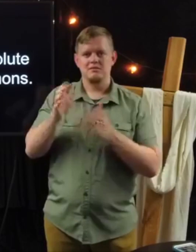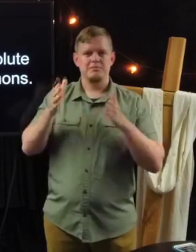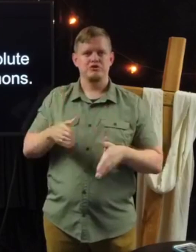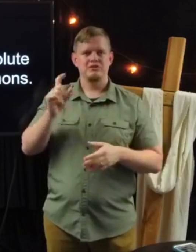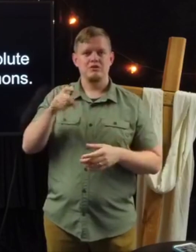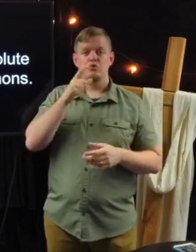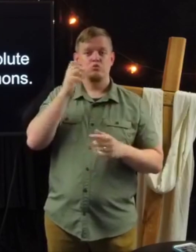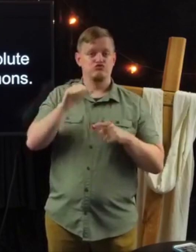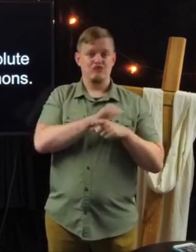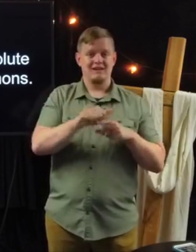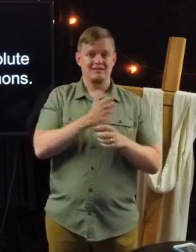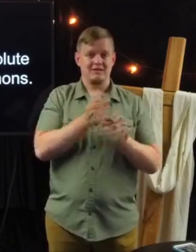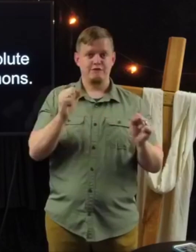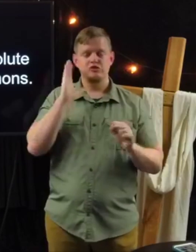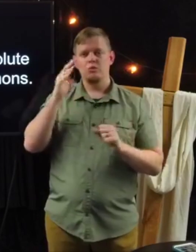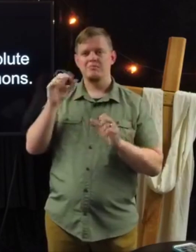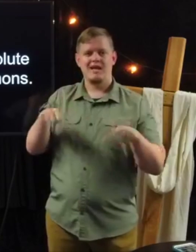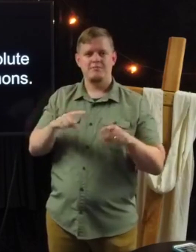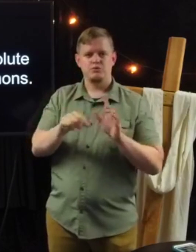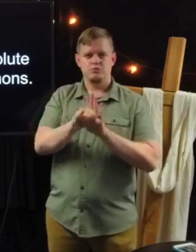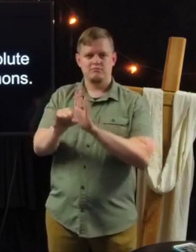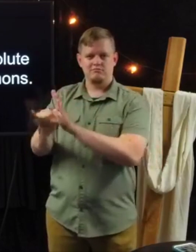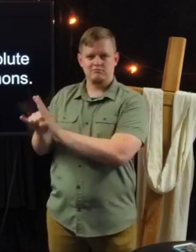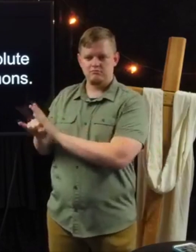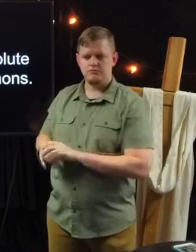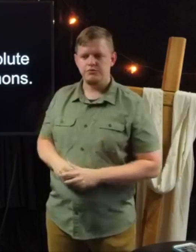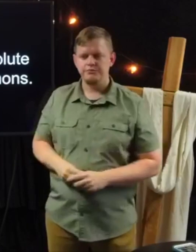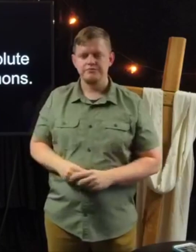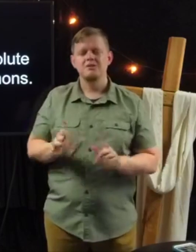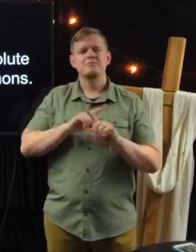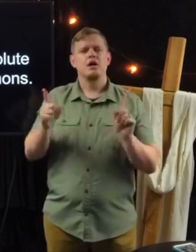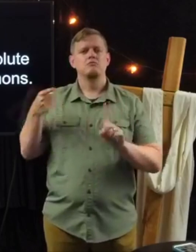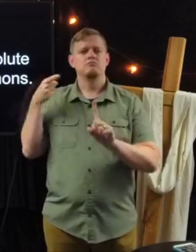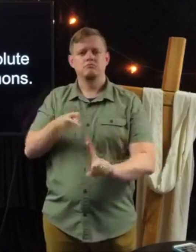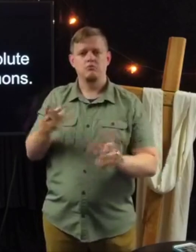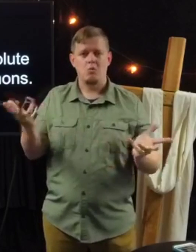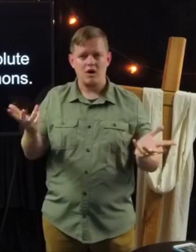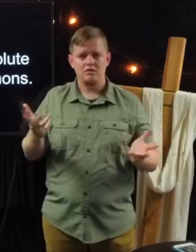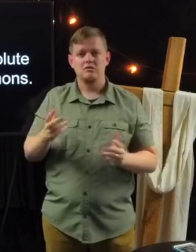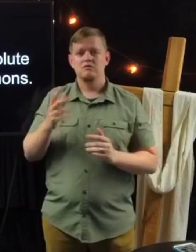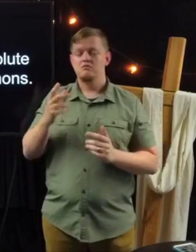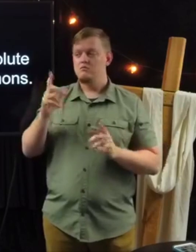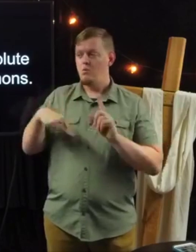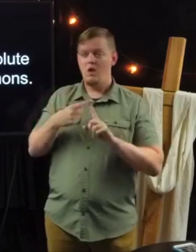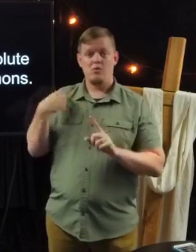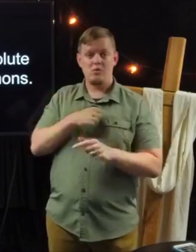to be free from that. Works with the person who has experienced deliverance in that and knows how to deliver people from